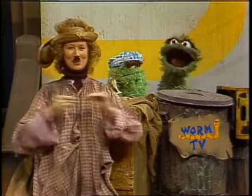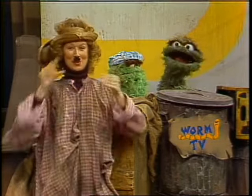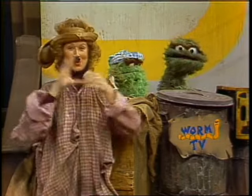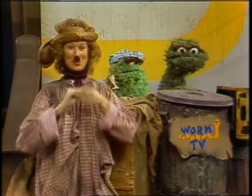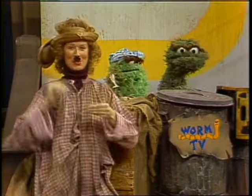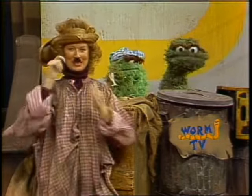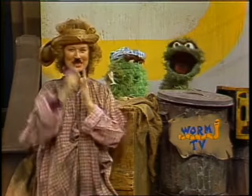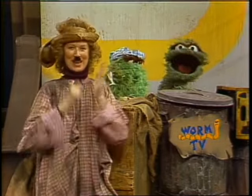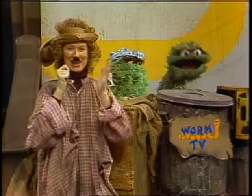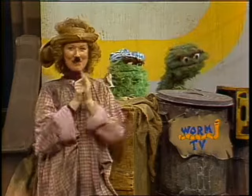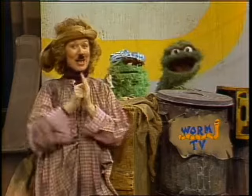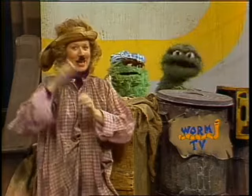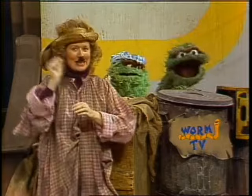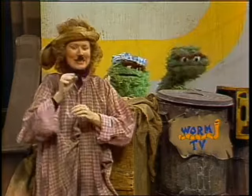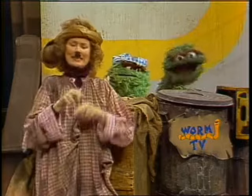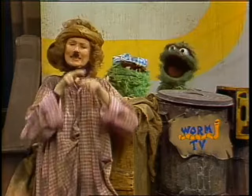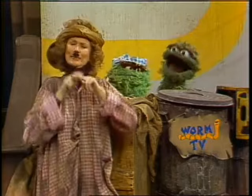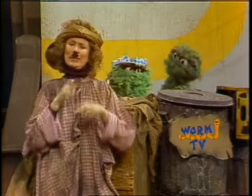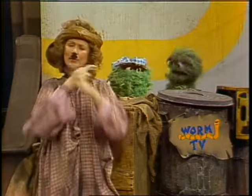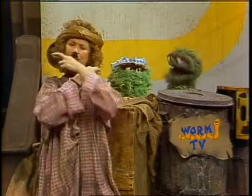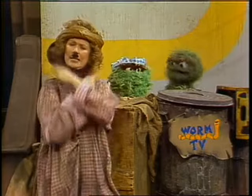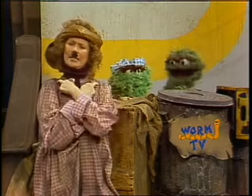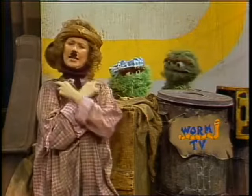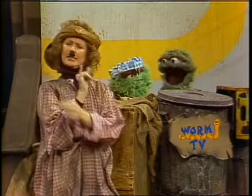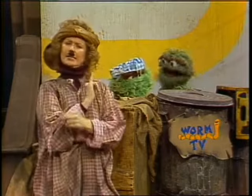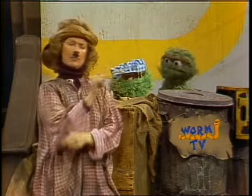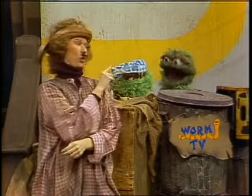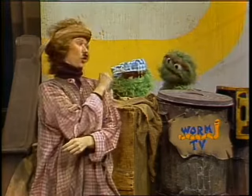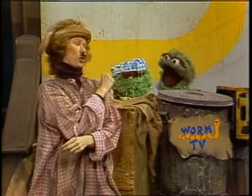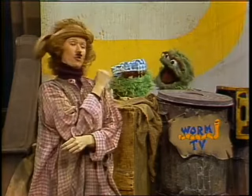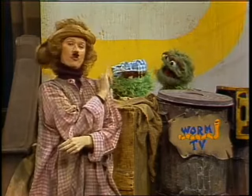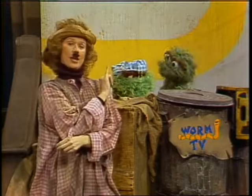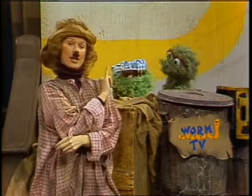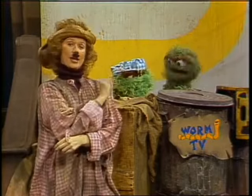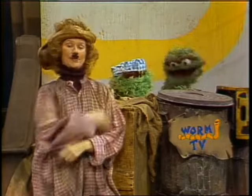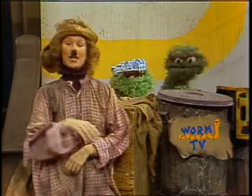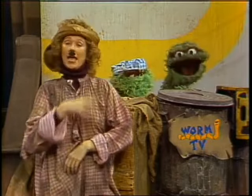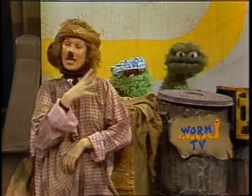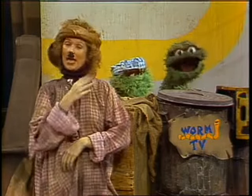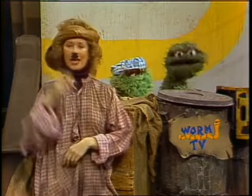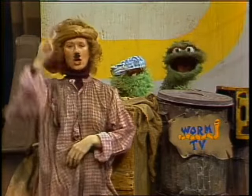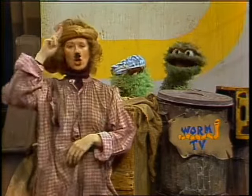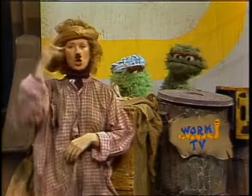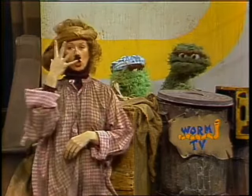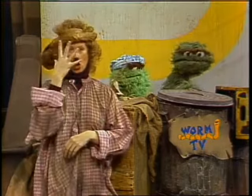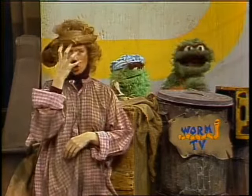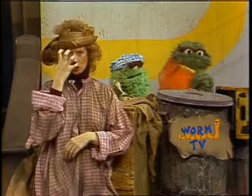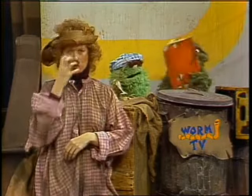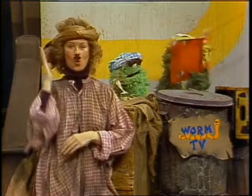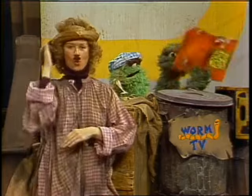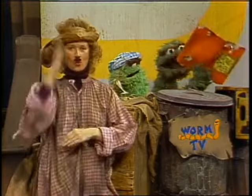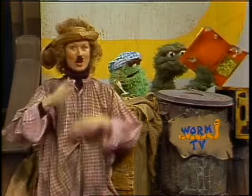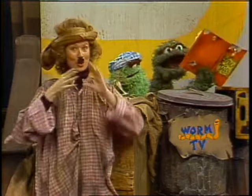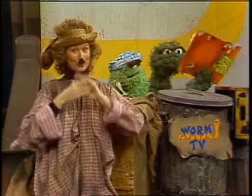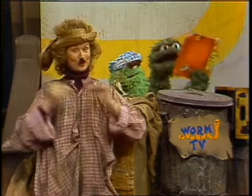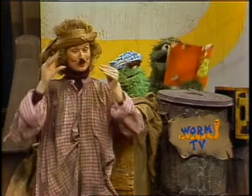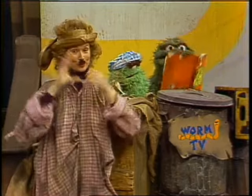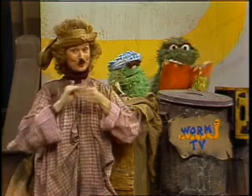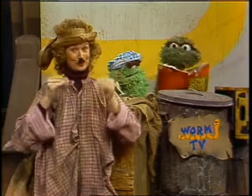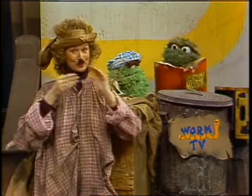time! Yes, yeah, sit back, relax, like little Irvine is doing here, and Uncle Oski will read you a grouch fairy tale from